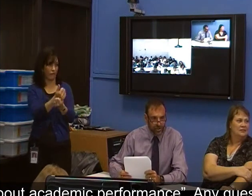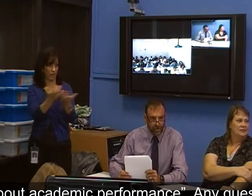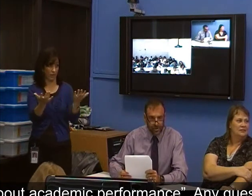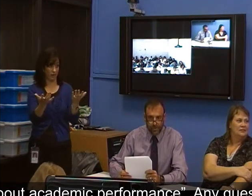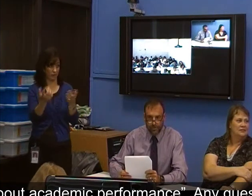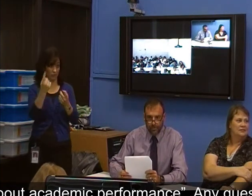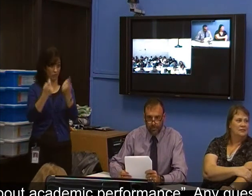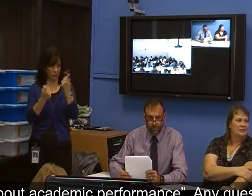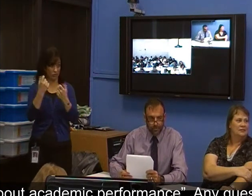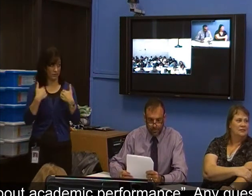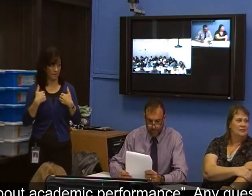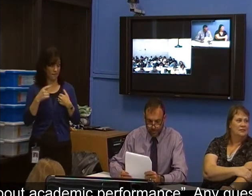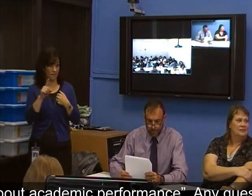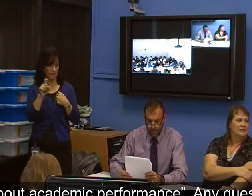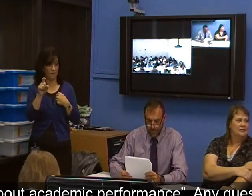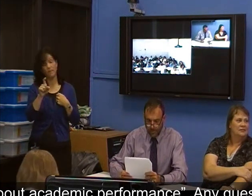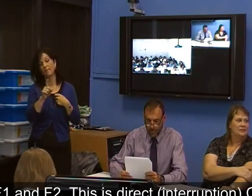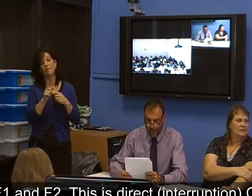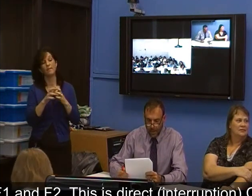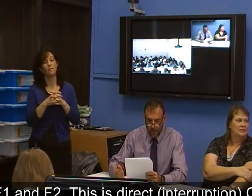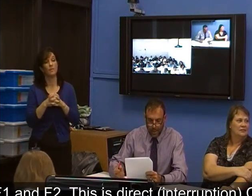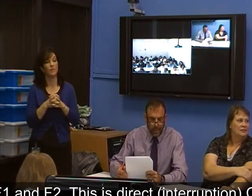Any questions?